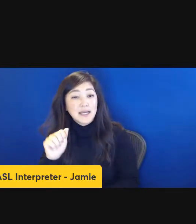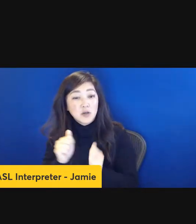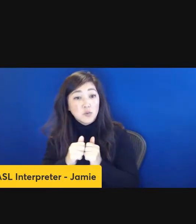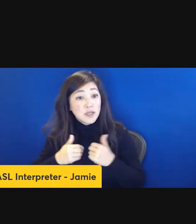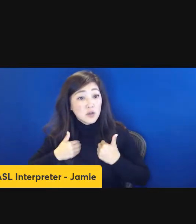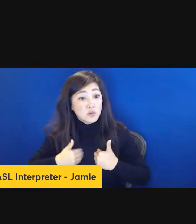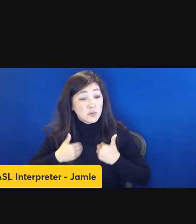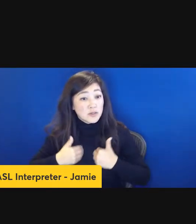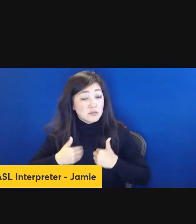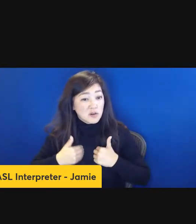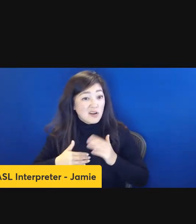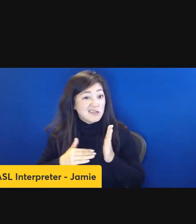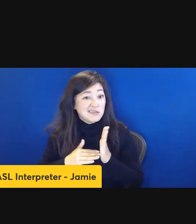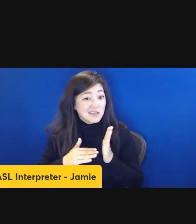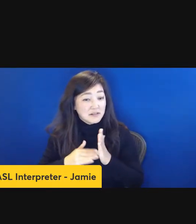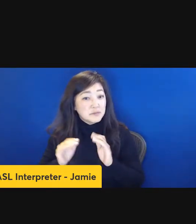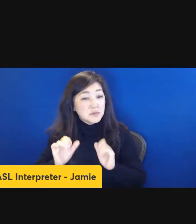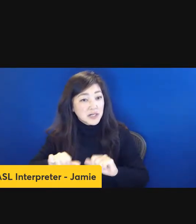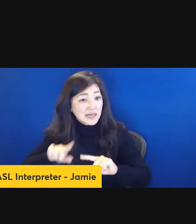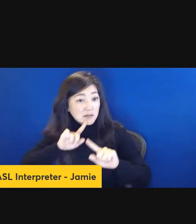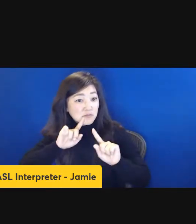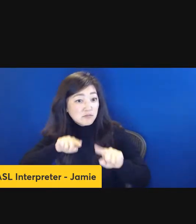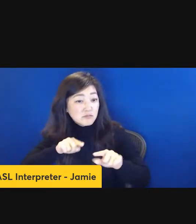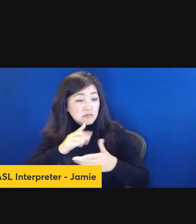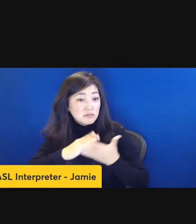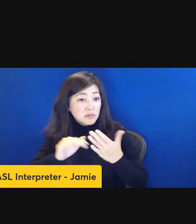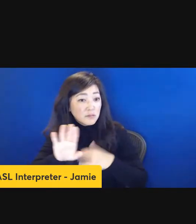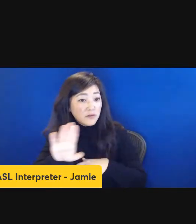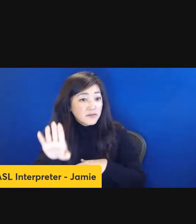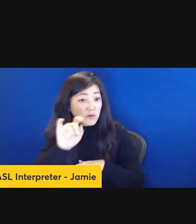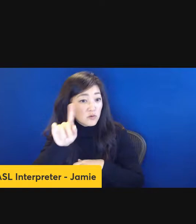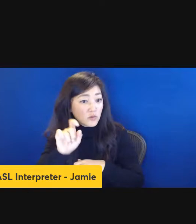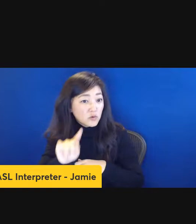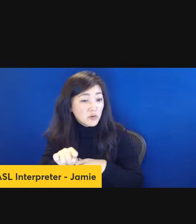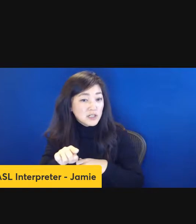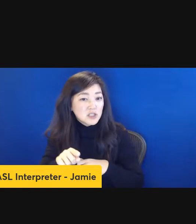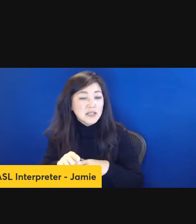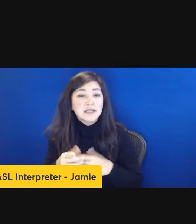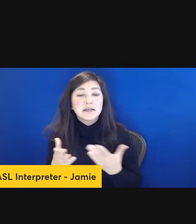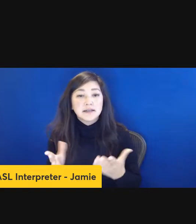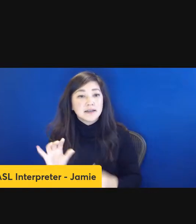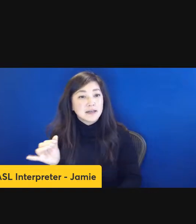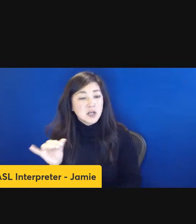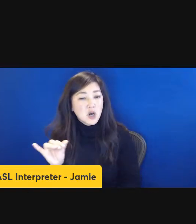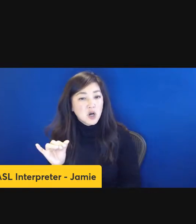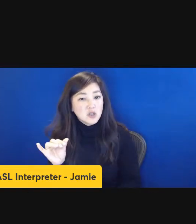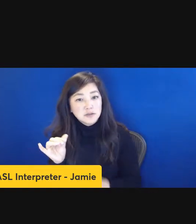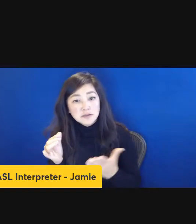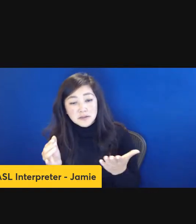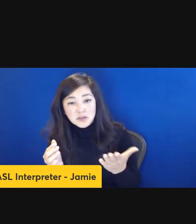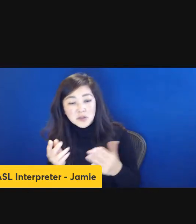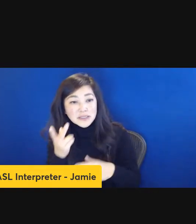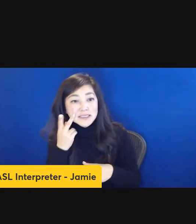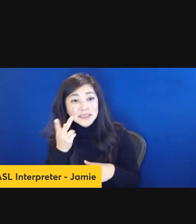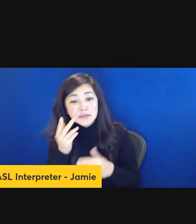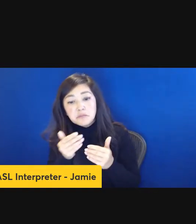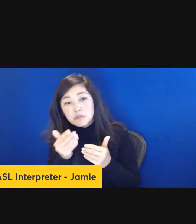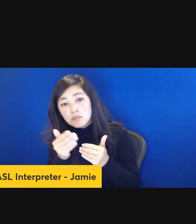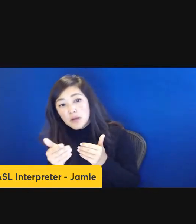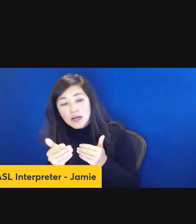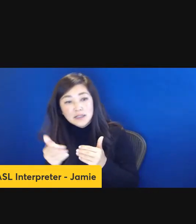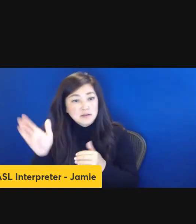to get some of your questions answered. And then stay tuned for the talks that we're going to be